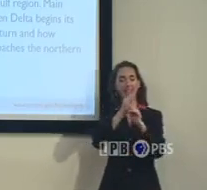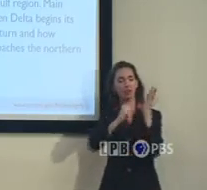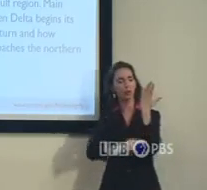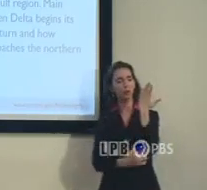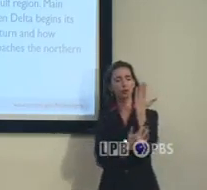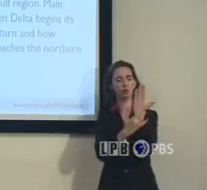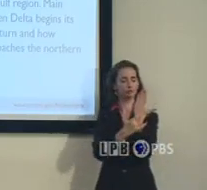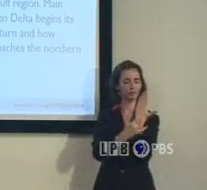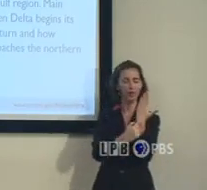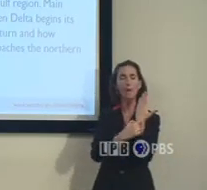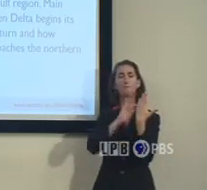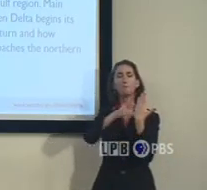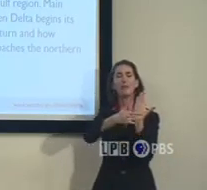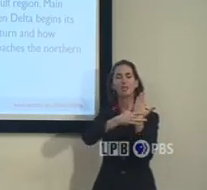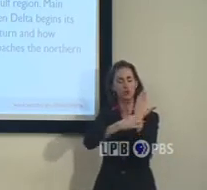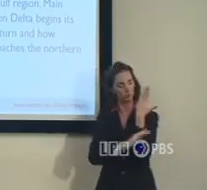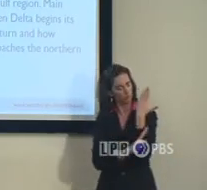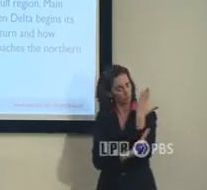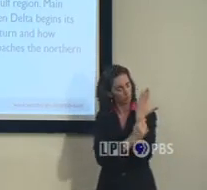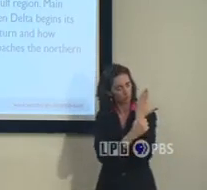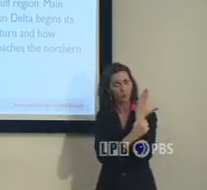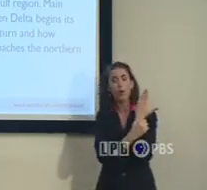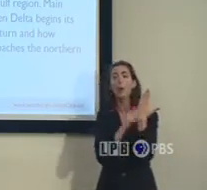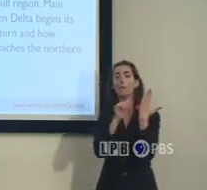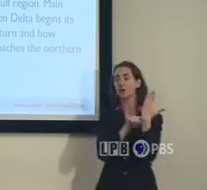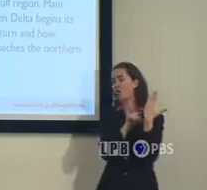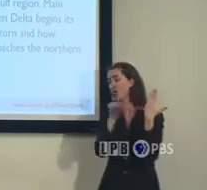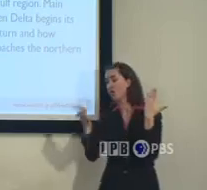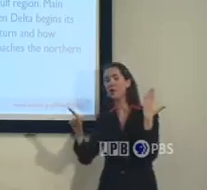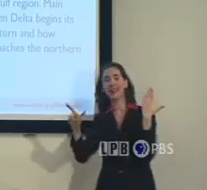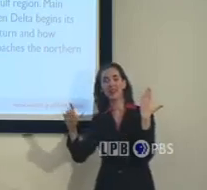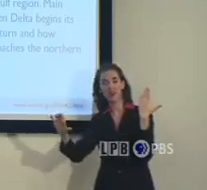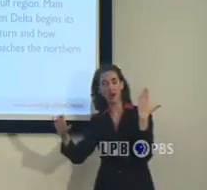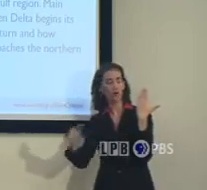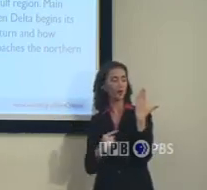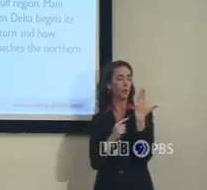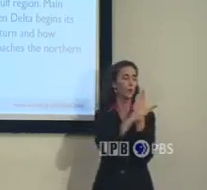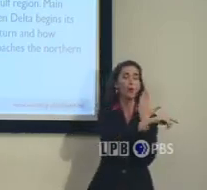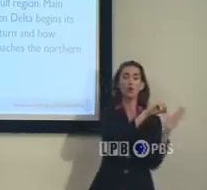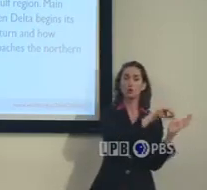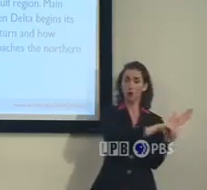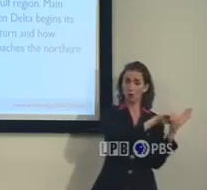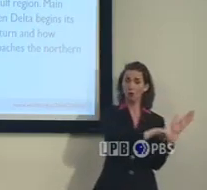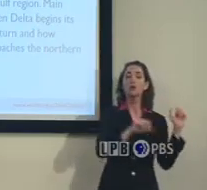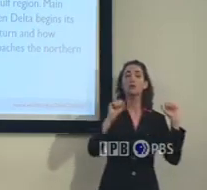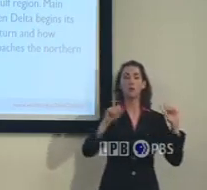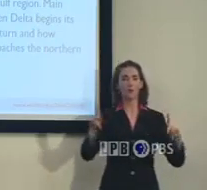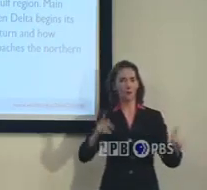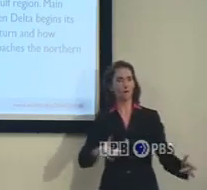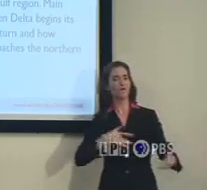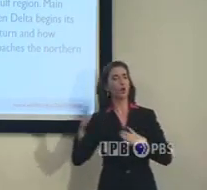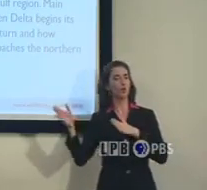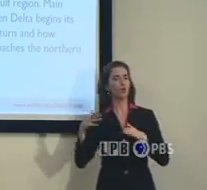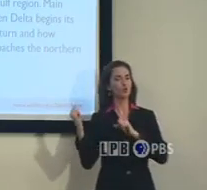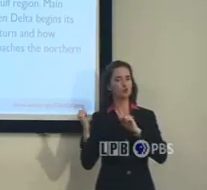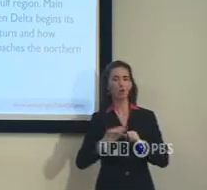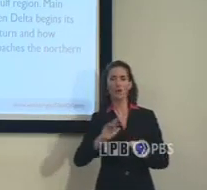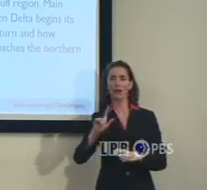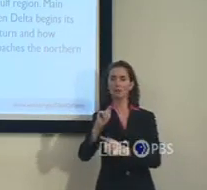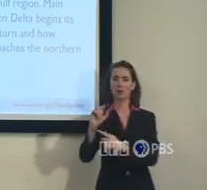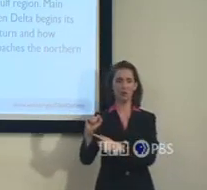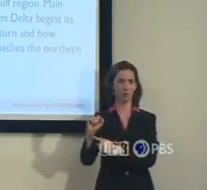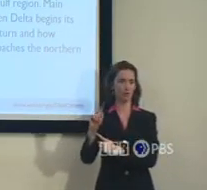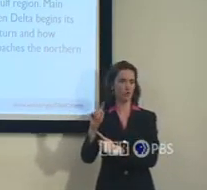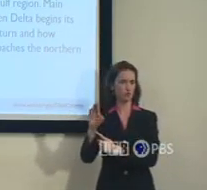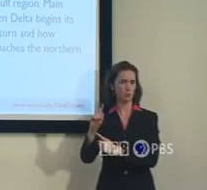coastline, it is possible that folks both in Lake Charles and New Orleans may see tropical storm force winds. So I want you to